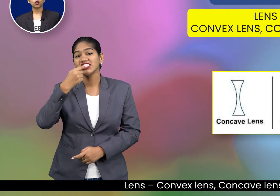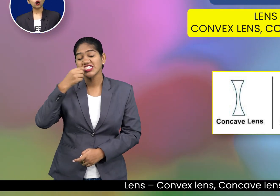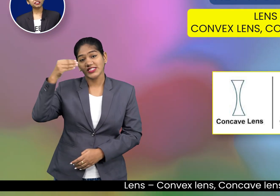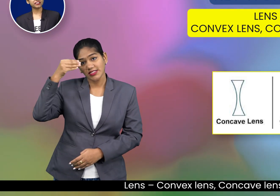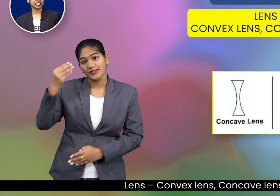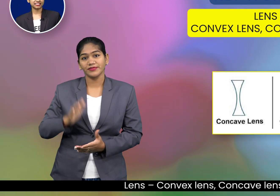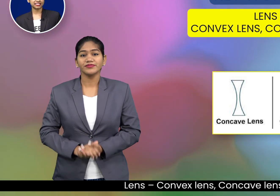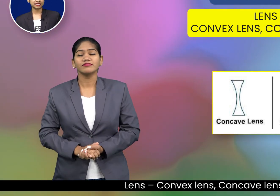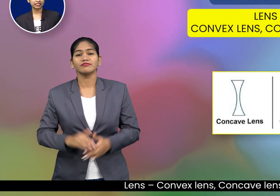concave lens,